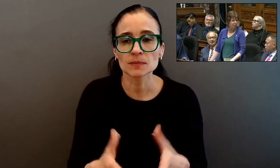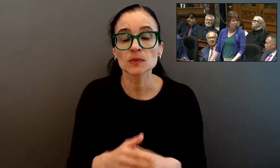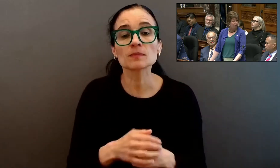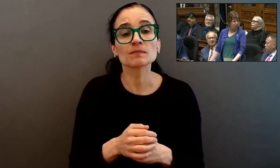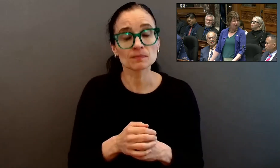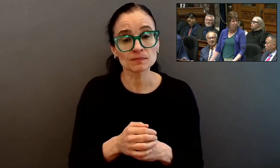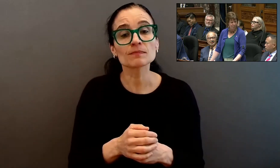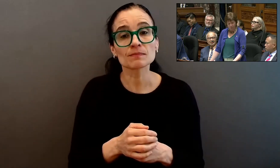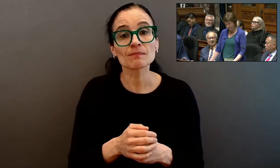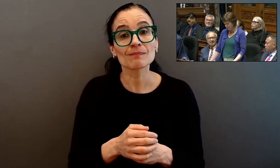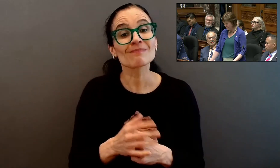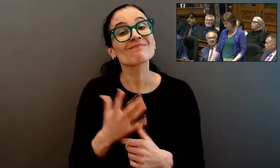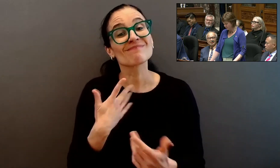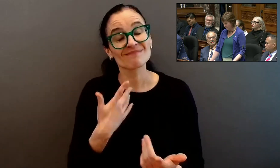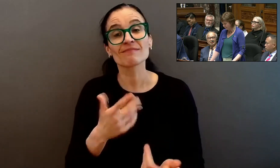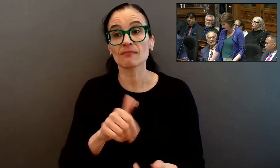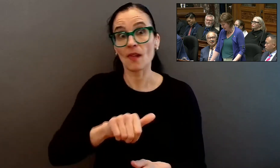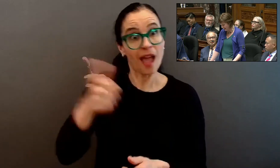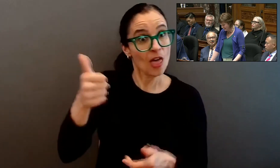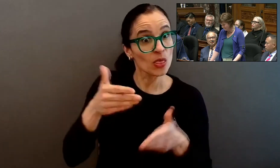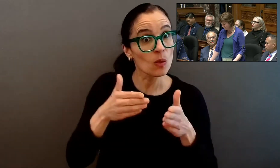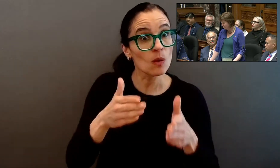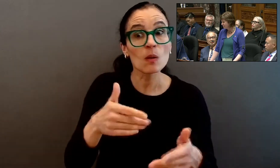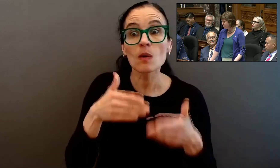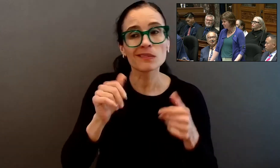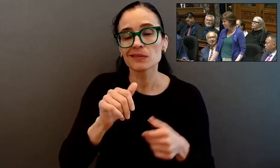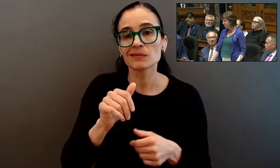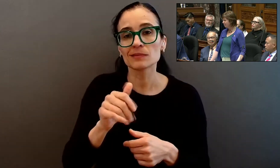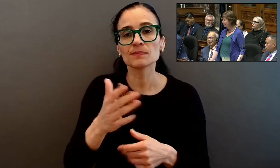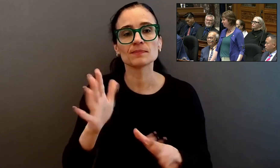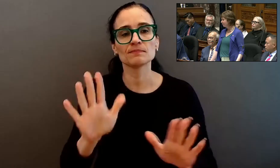and supports for people in the downtown east side.